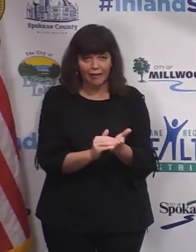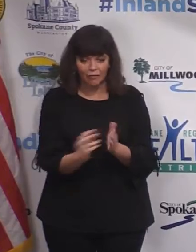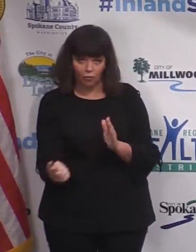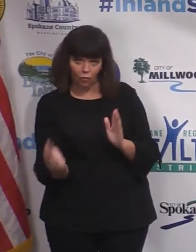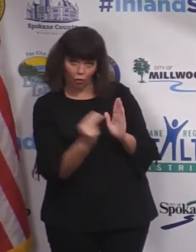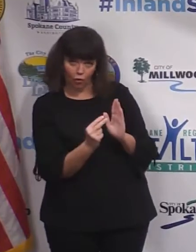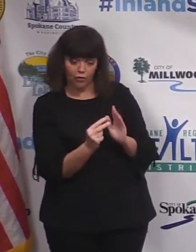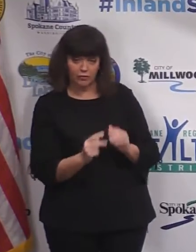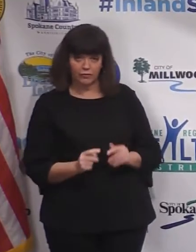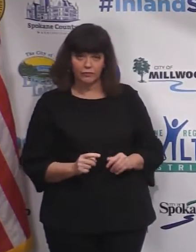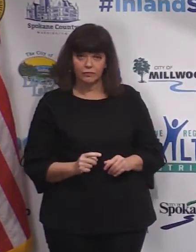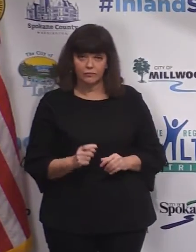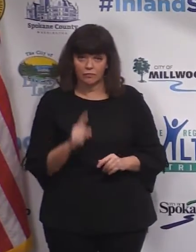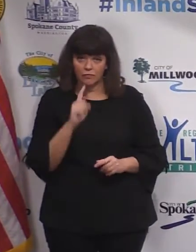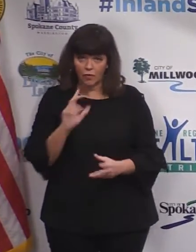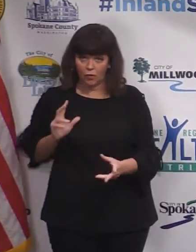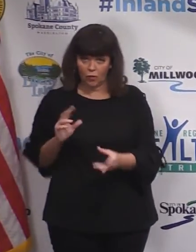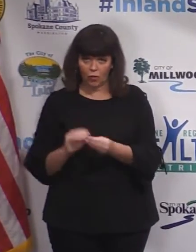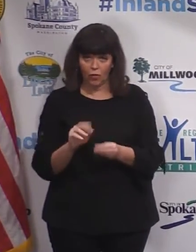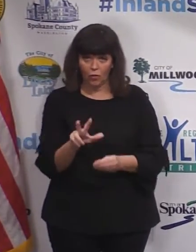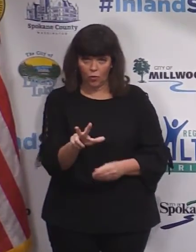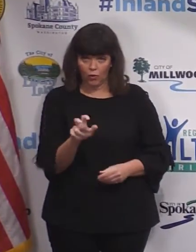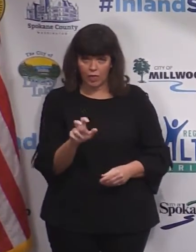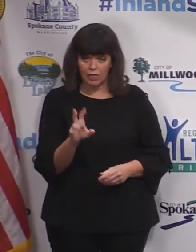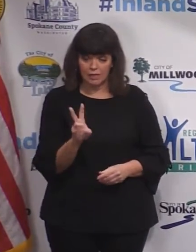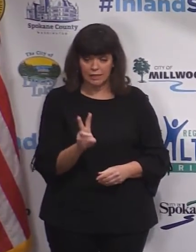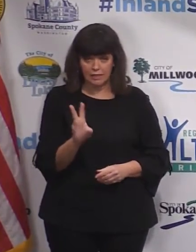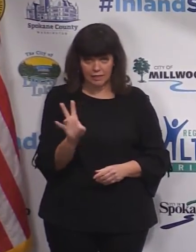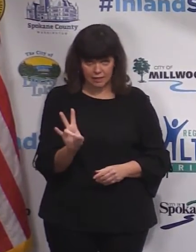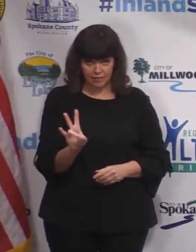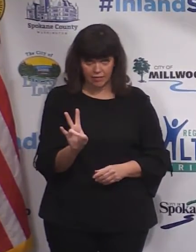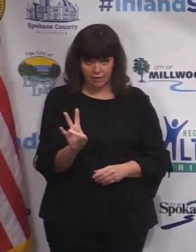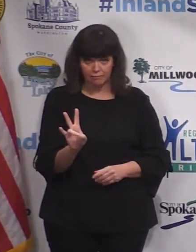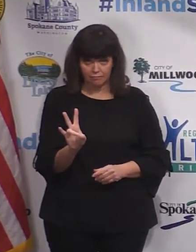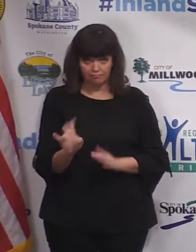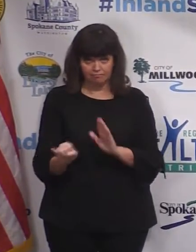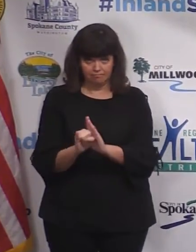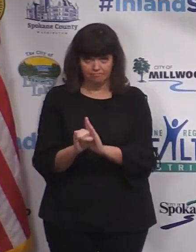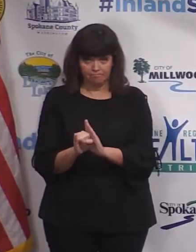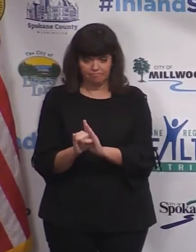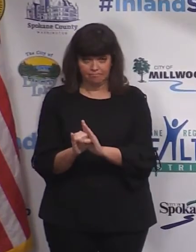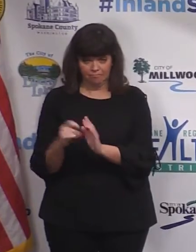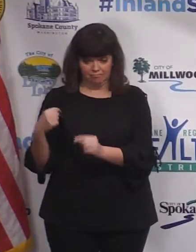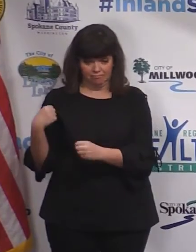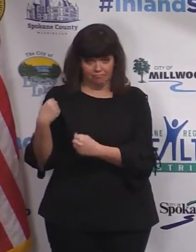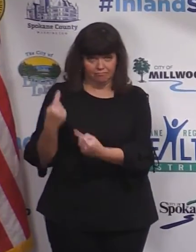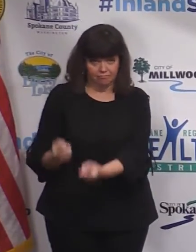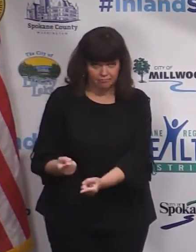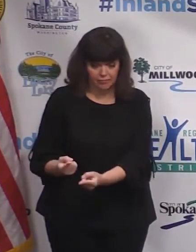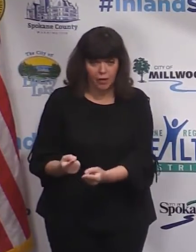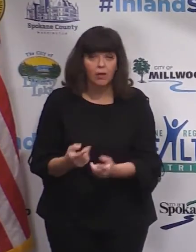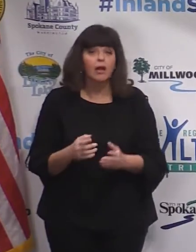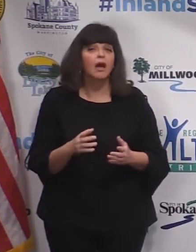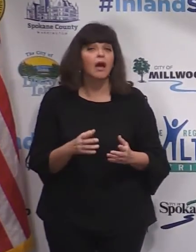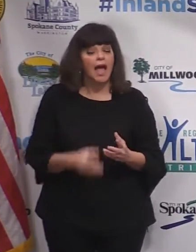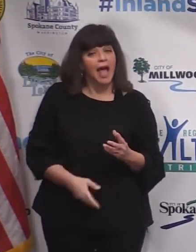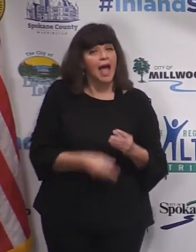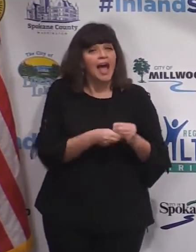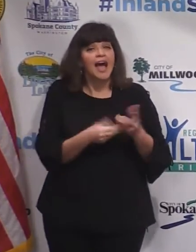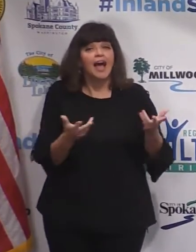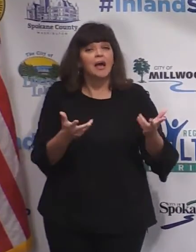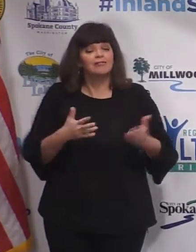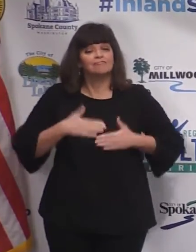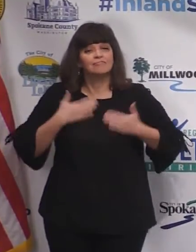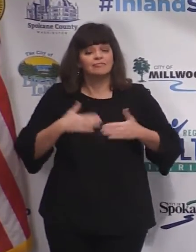saying that we have had a total of 367 cases, and what I'm most happy to report is that we've had no